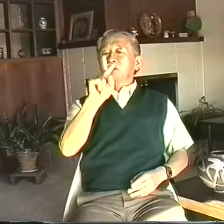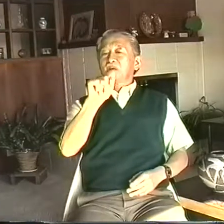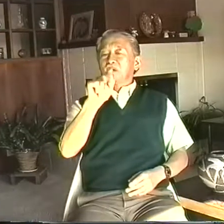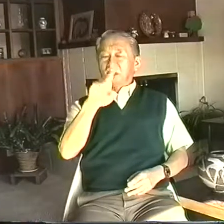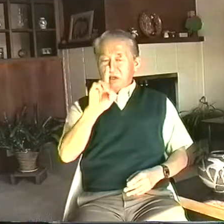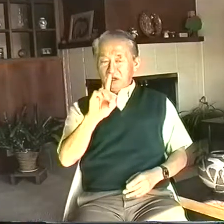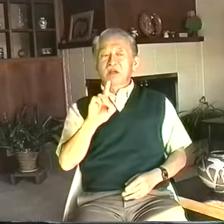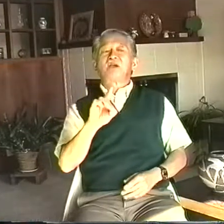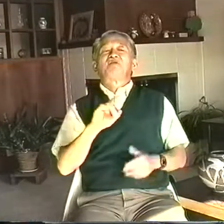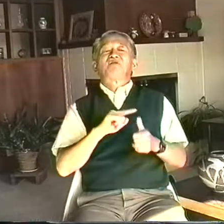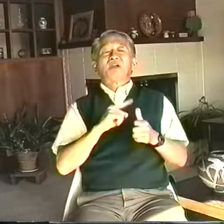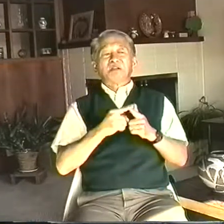Oakland.